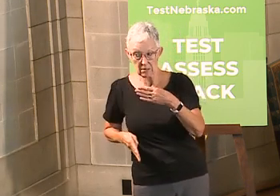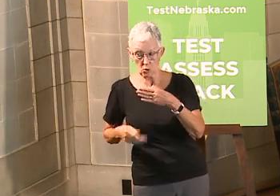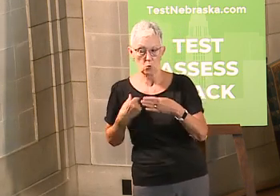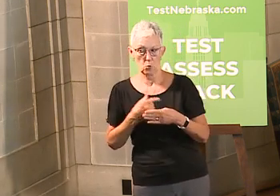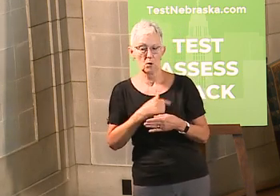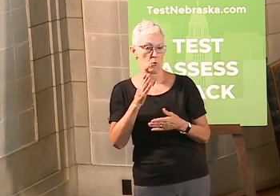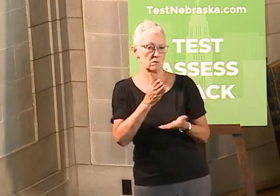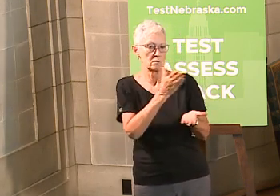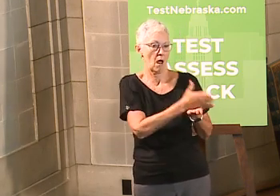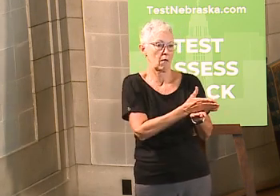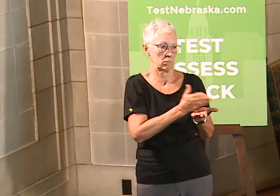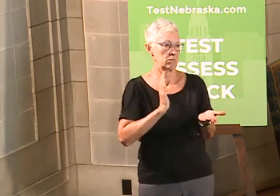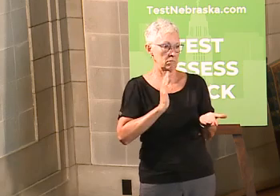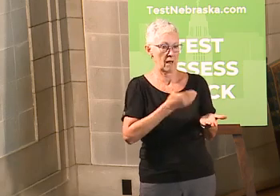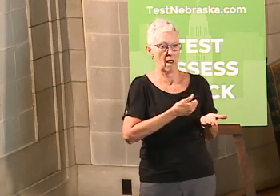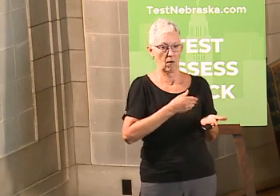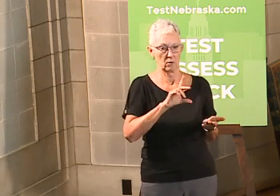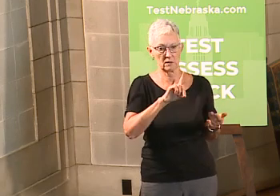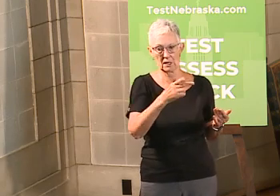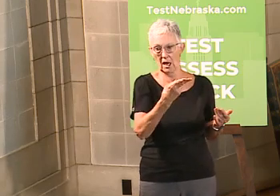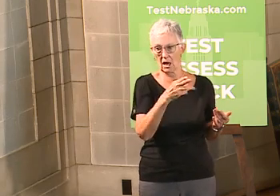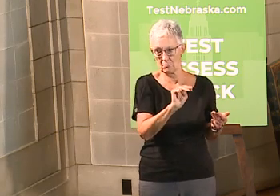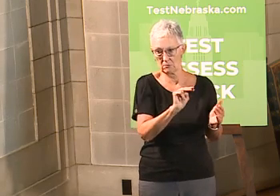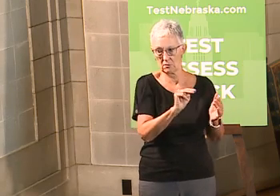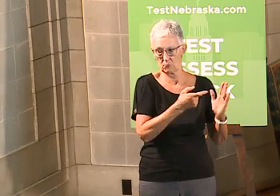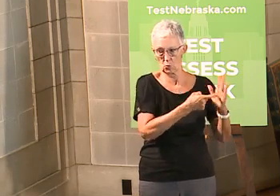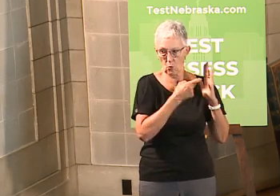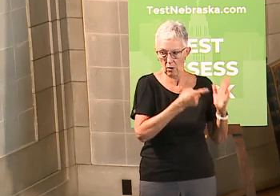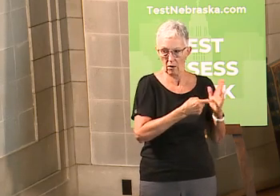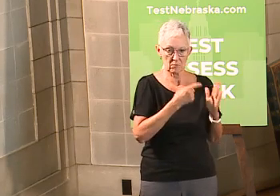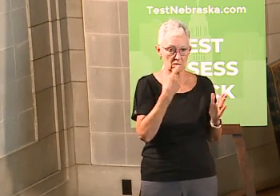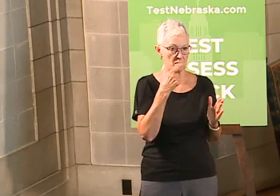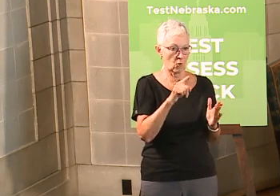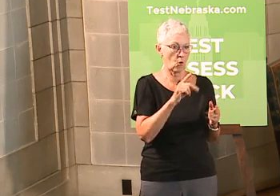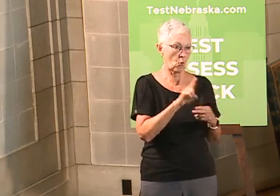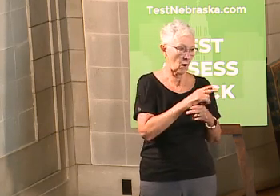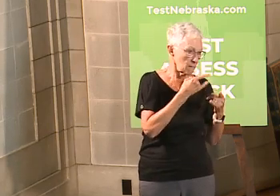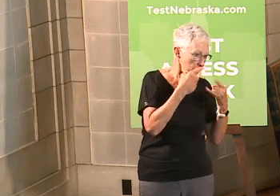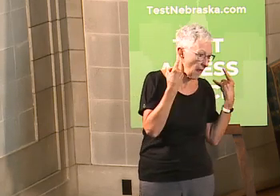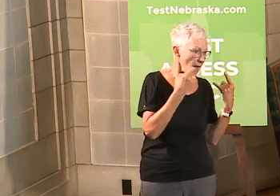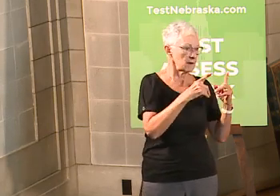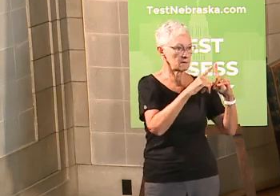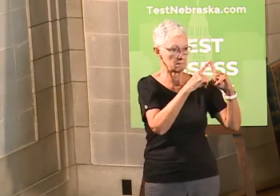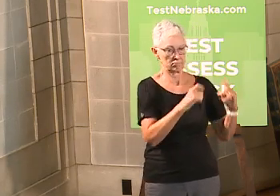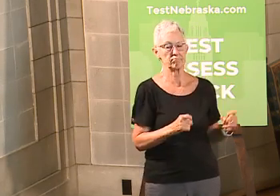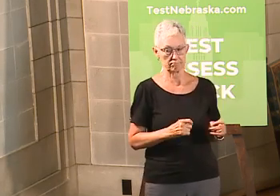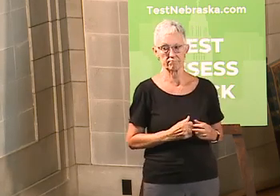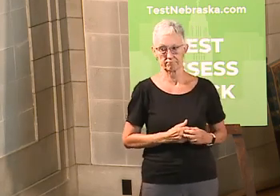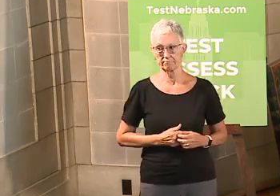happen, but it'll have to do with conditions in the state and the country with regard to where we are in this emergency.